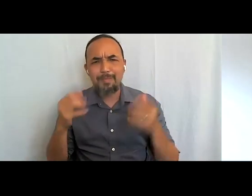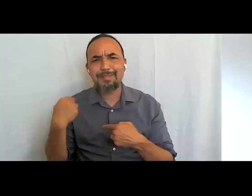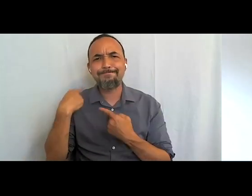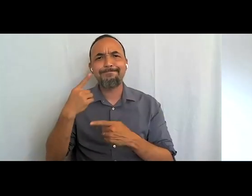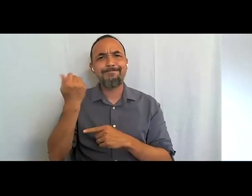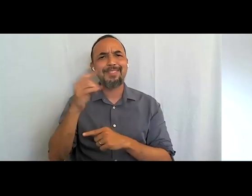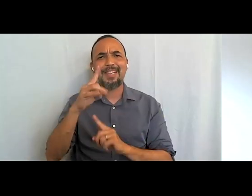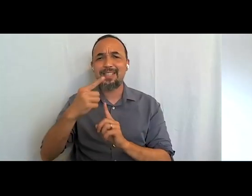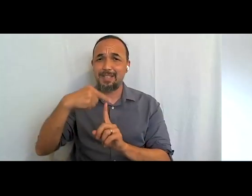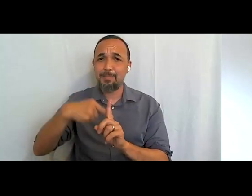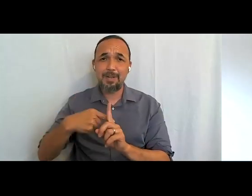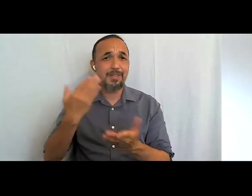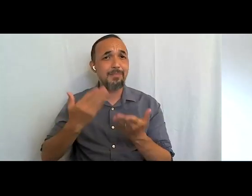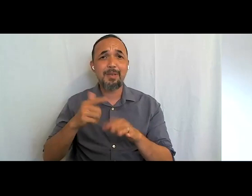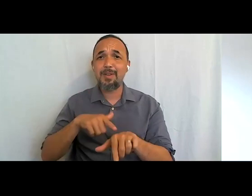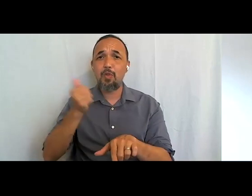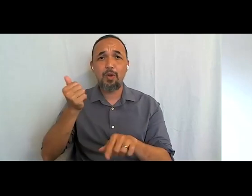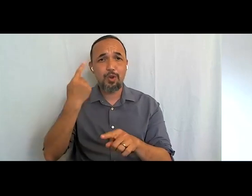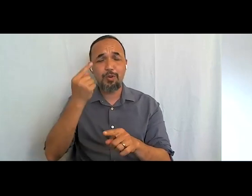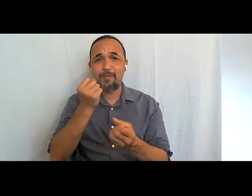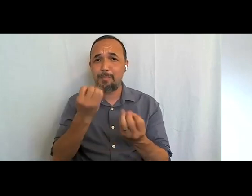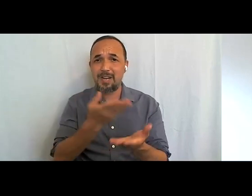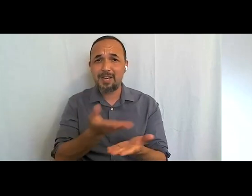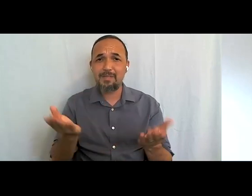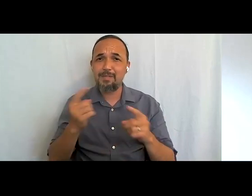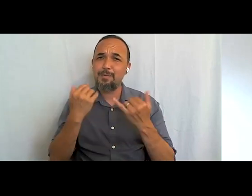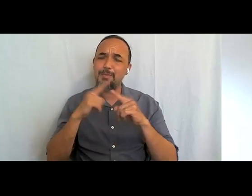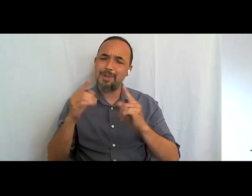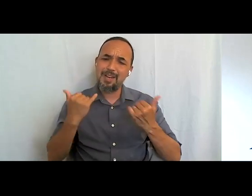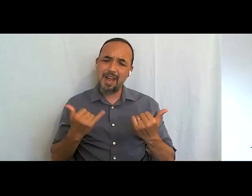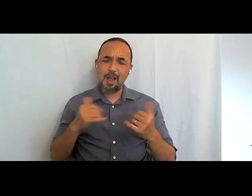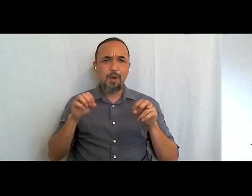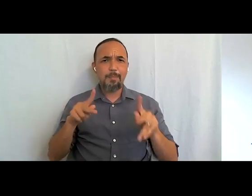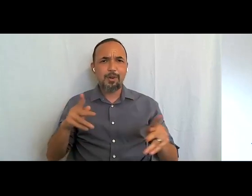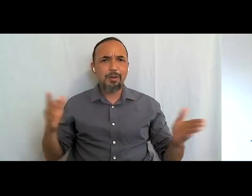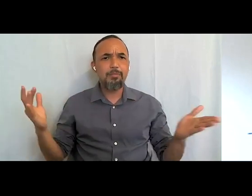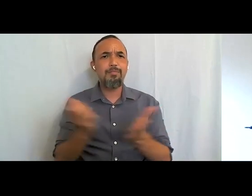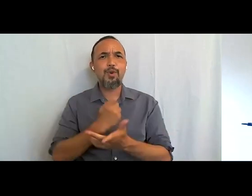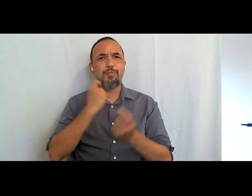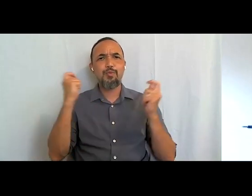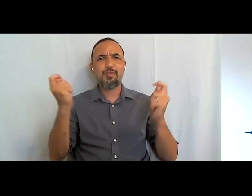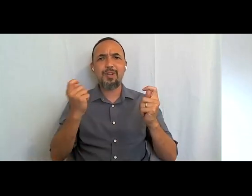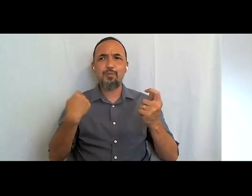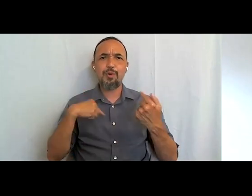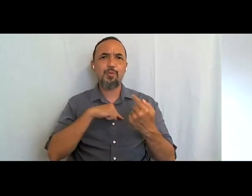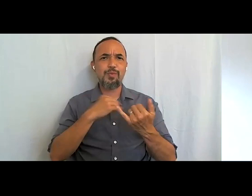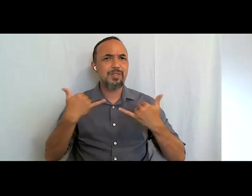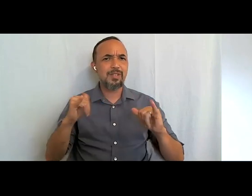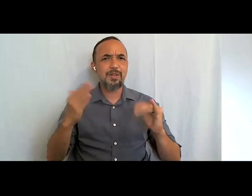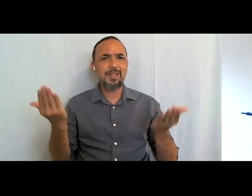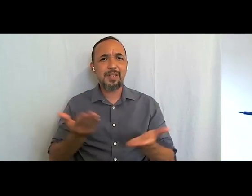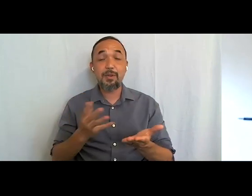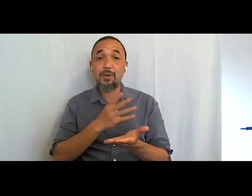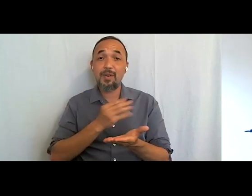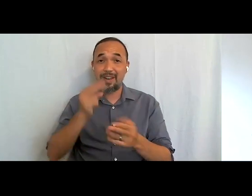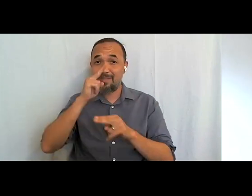is an opportunity for everyone to come together to celebrate that we've made it this far and to have a little bit of fun and